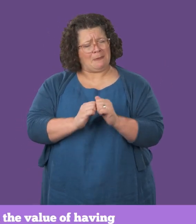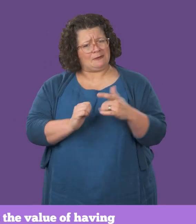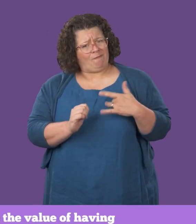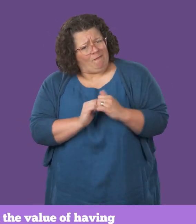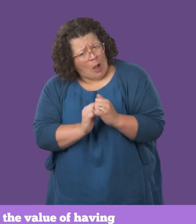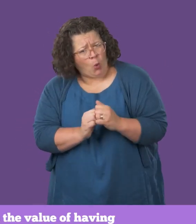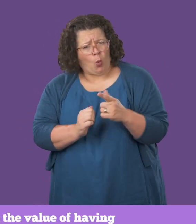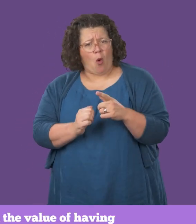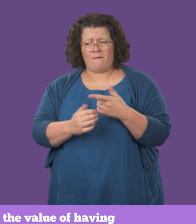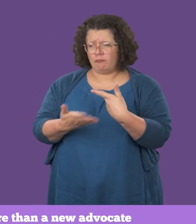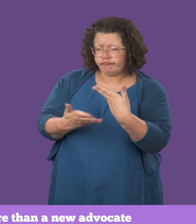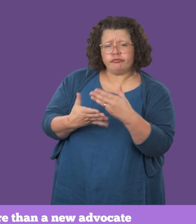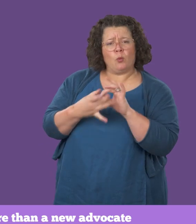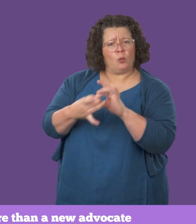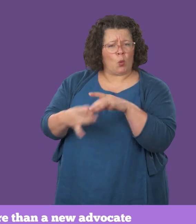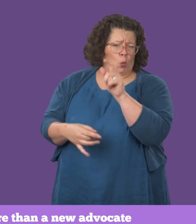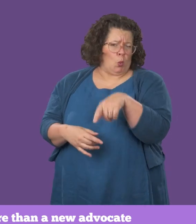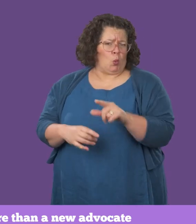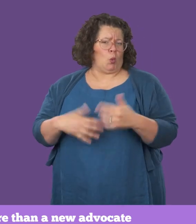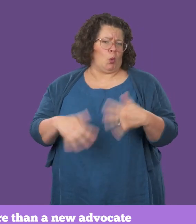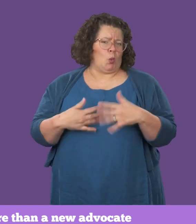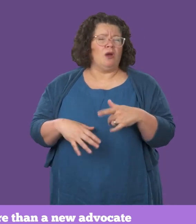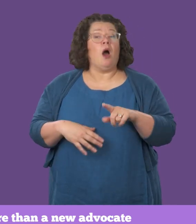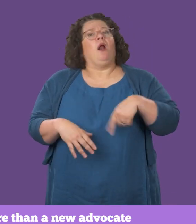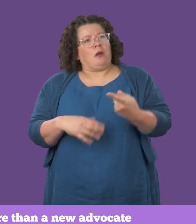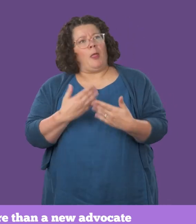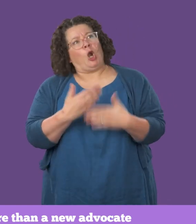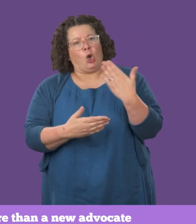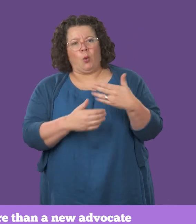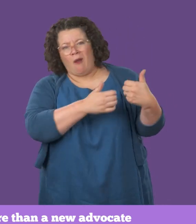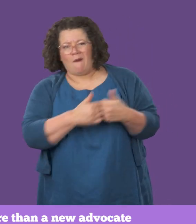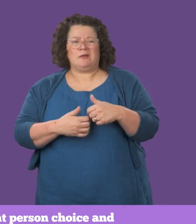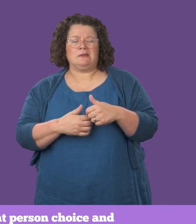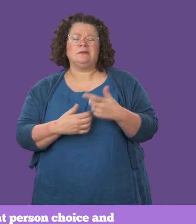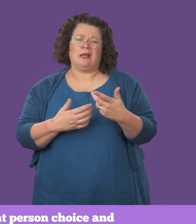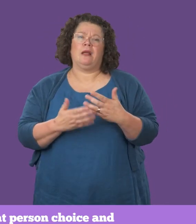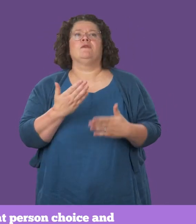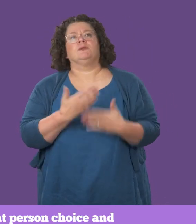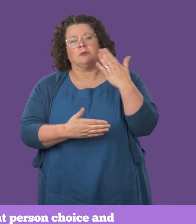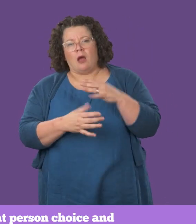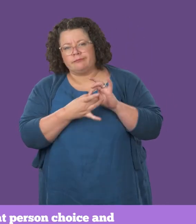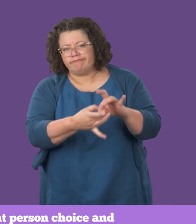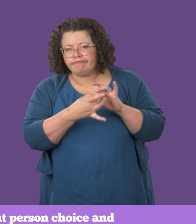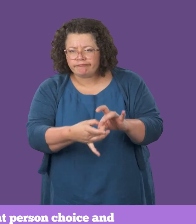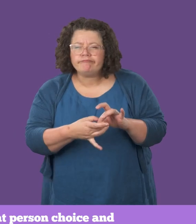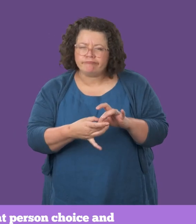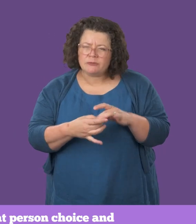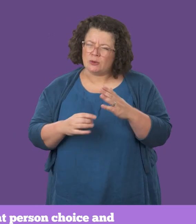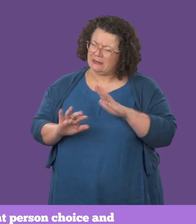with somebody, and they might want you to help them much more than a new advocate coming in. But it's about, isn't it, giving that person choice and helping them